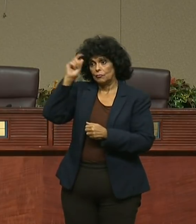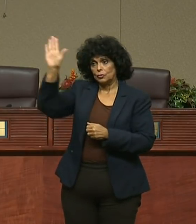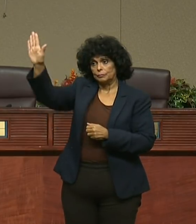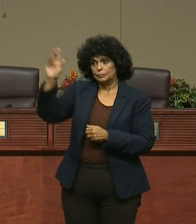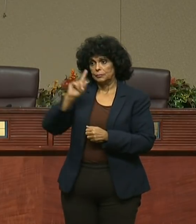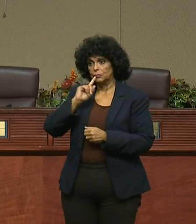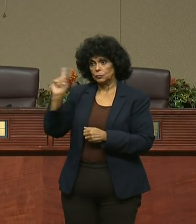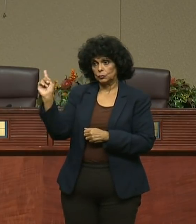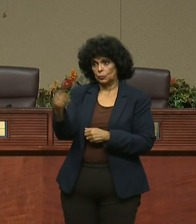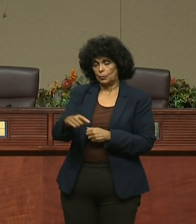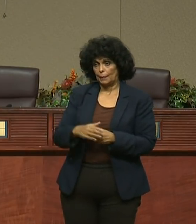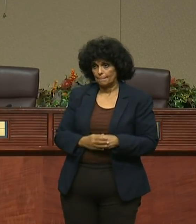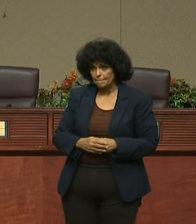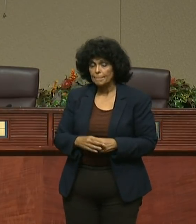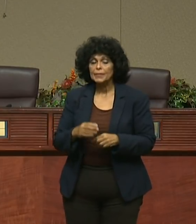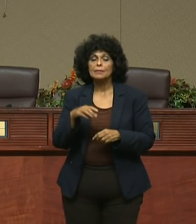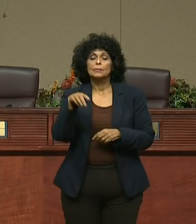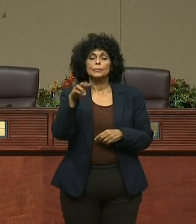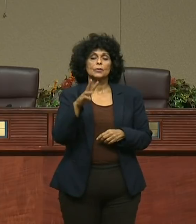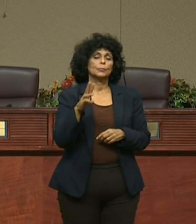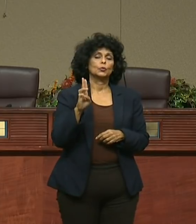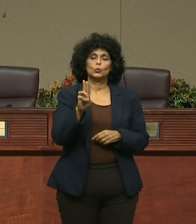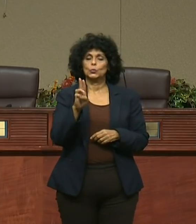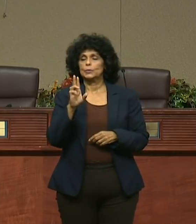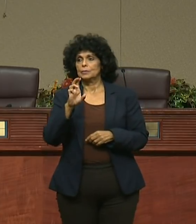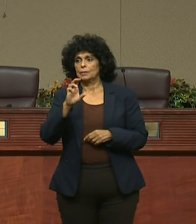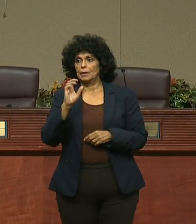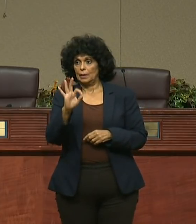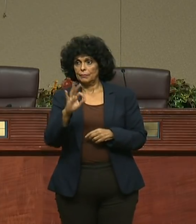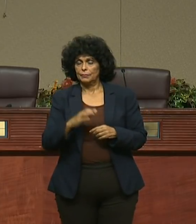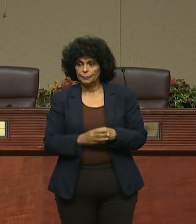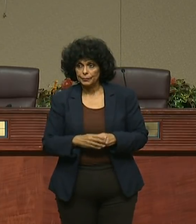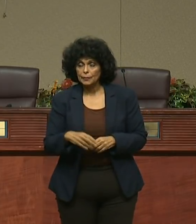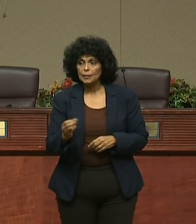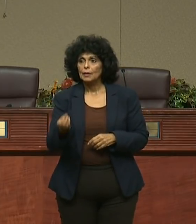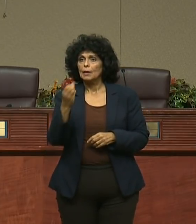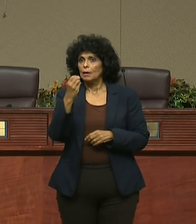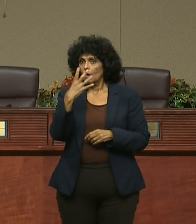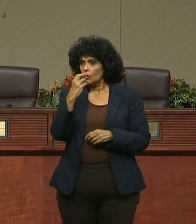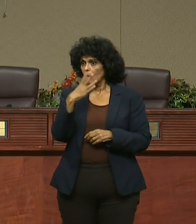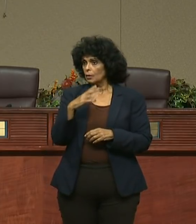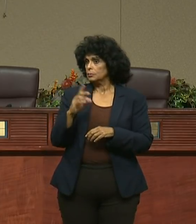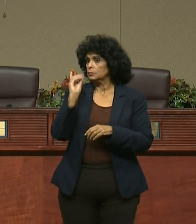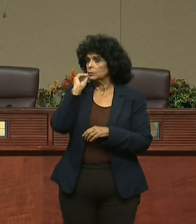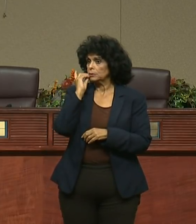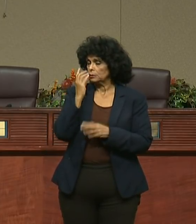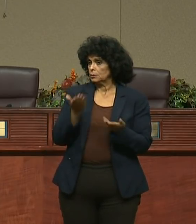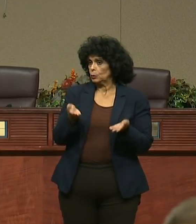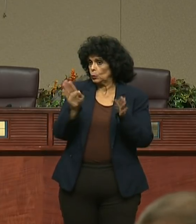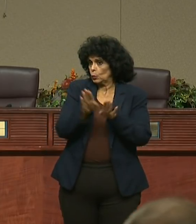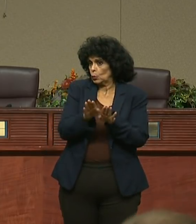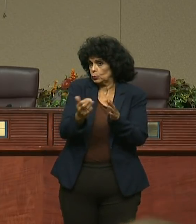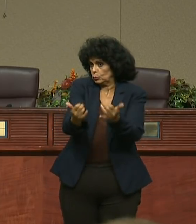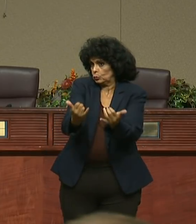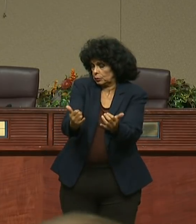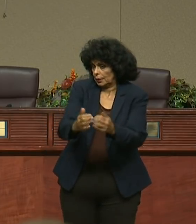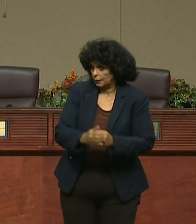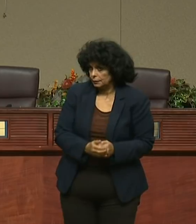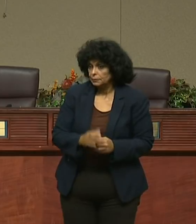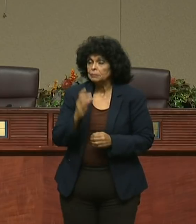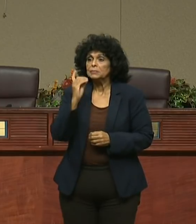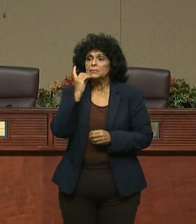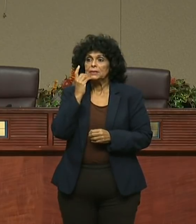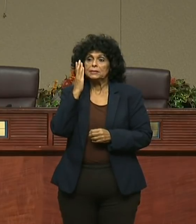from WCF Newsnight. Mayor, Hong Kong Disney closed today after the region reported 52 new cases. Disney says it will follow